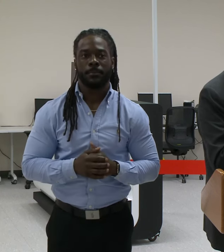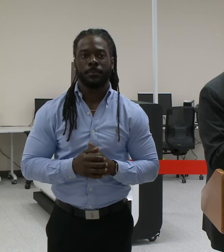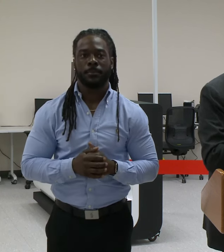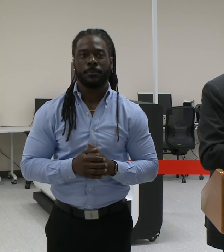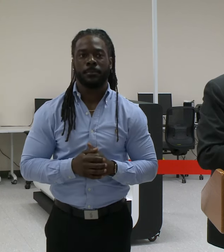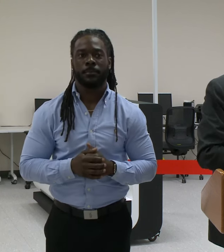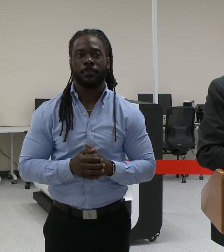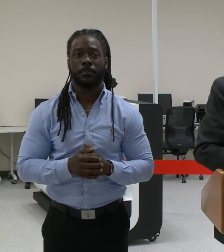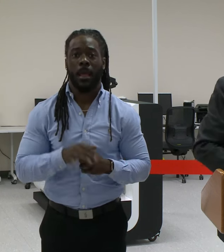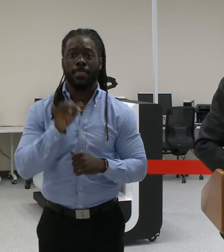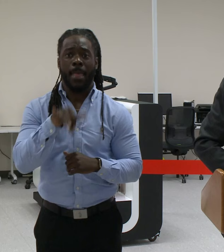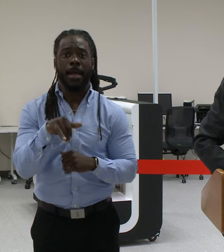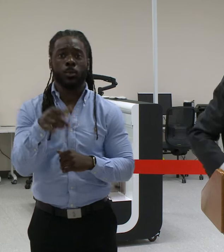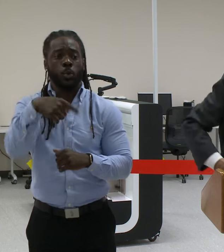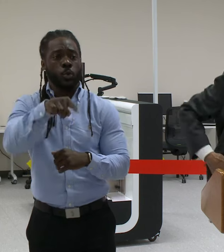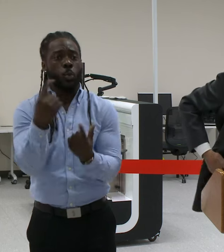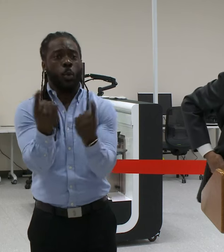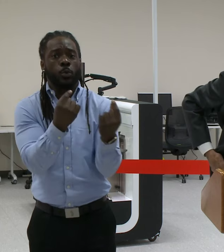And that's what you do.